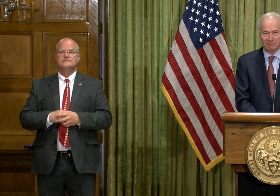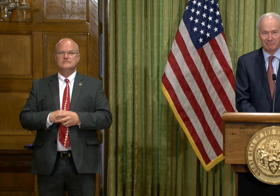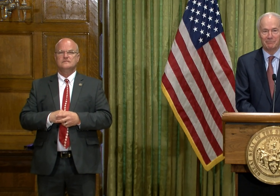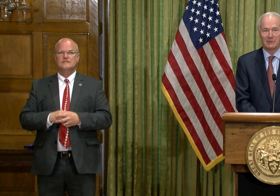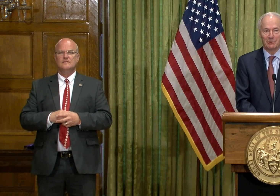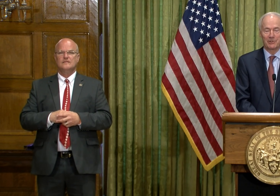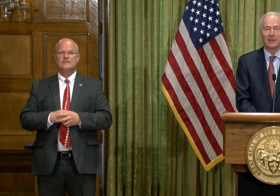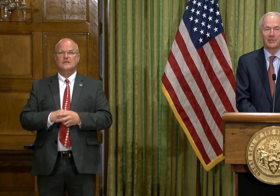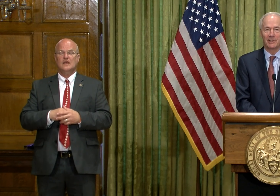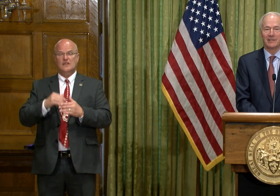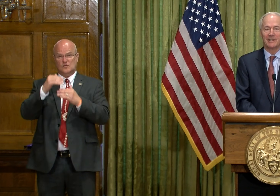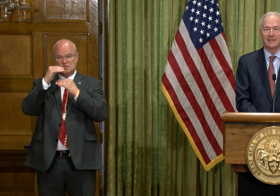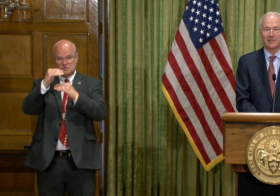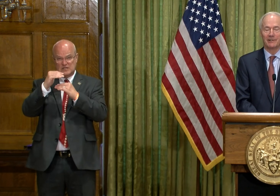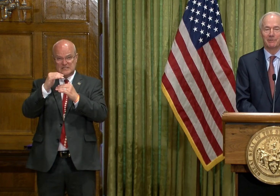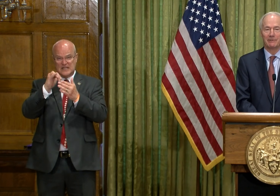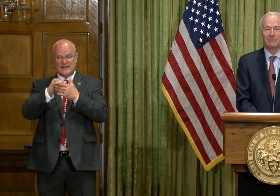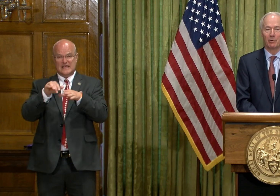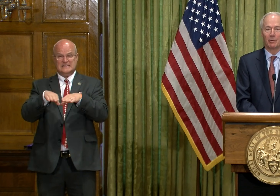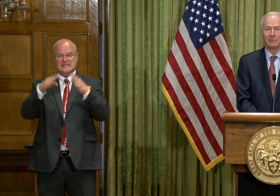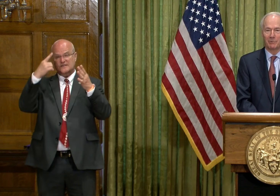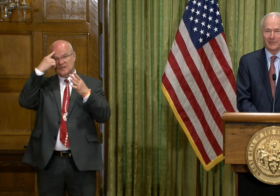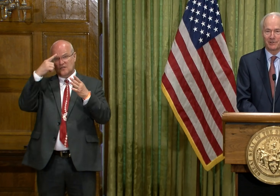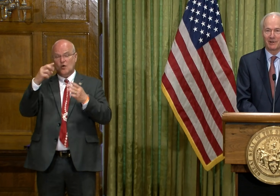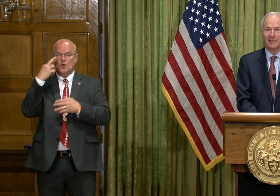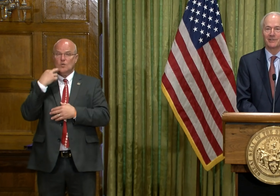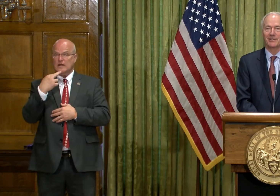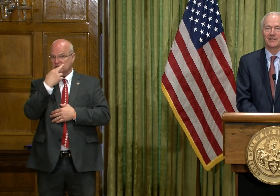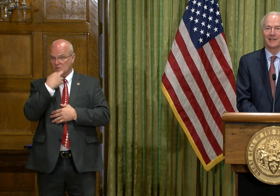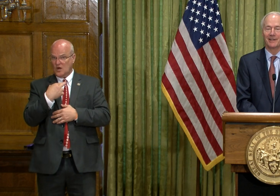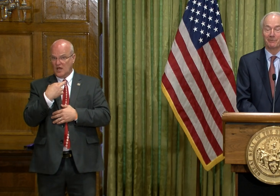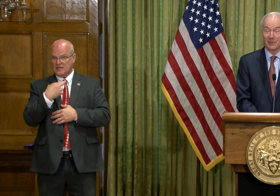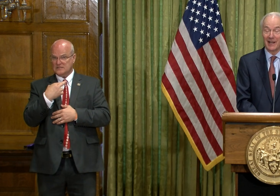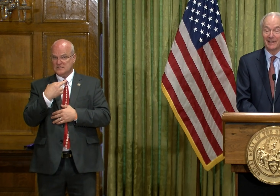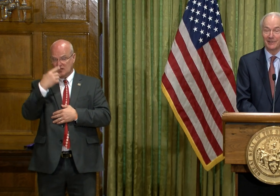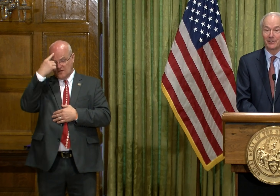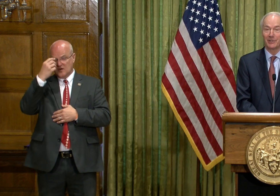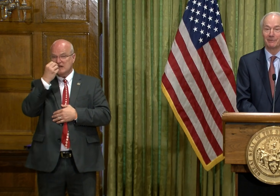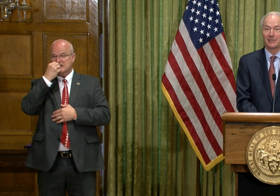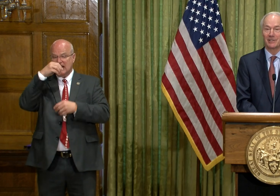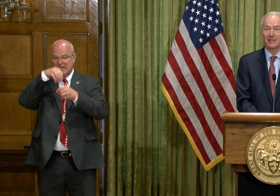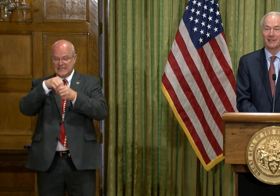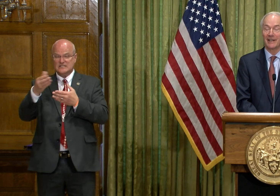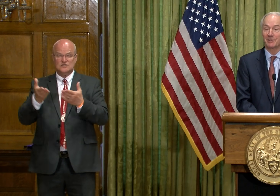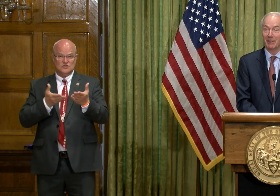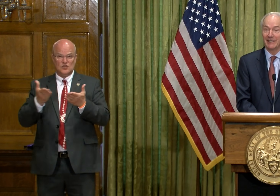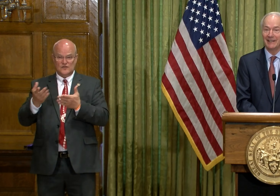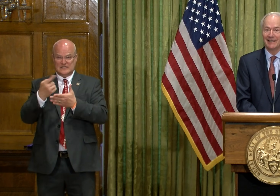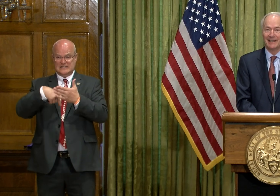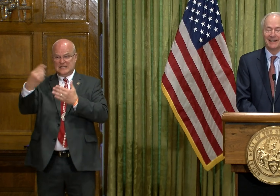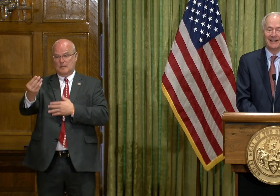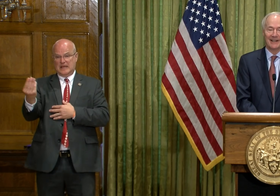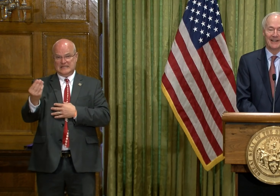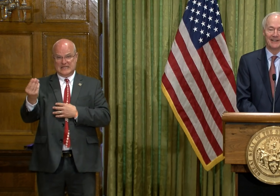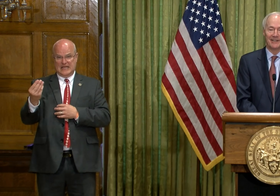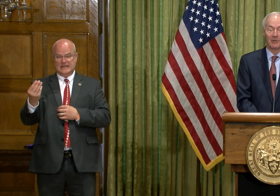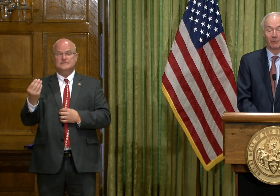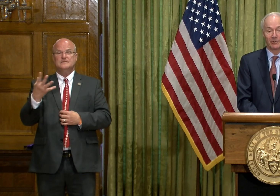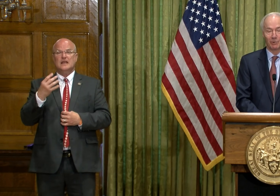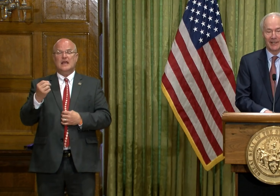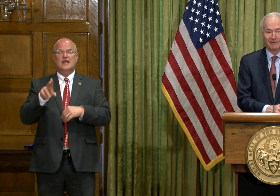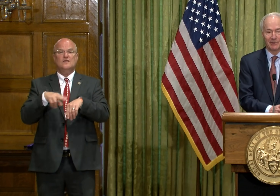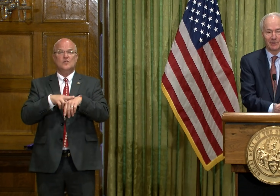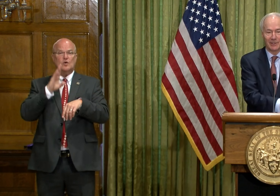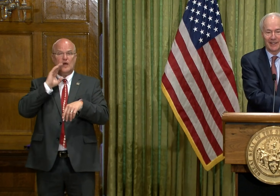The restriction is lifted for restaurants for dine-in service next Monday, and